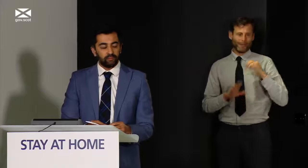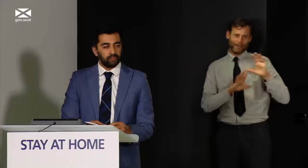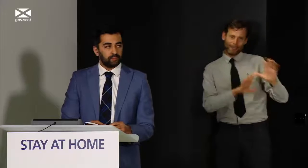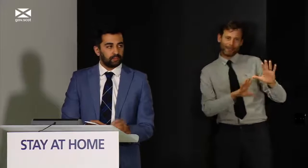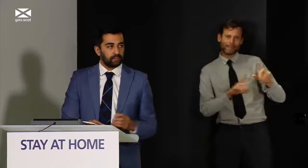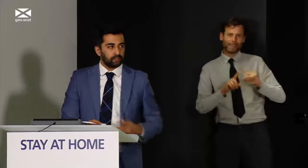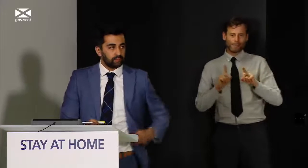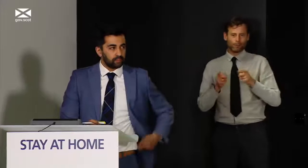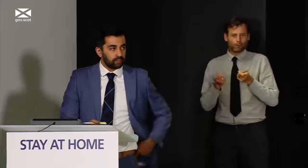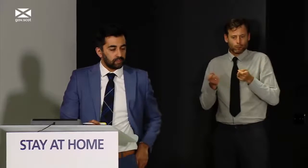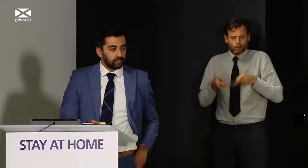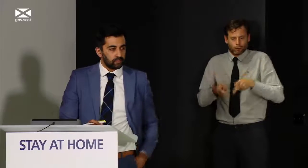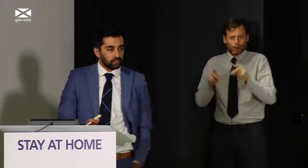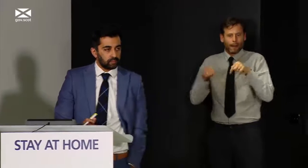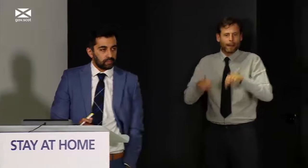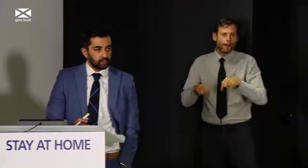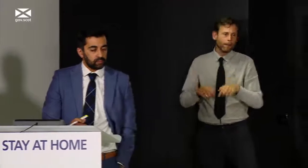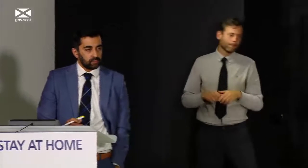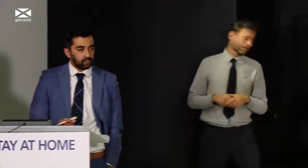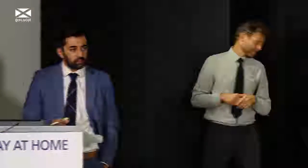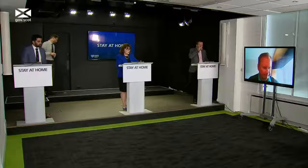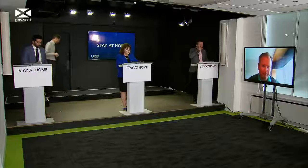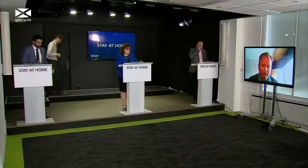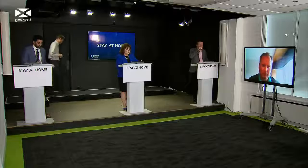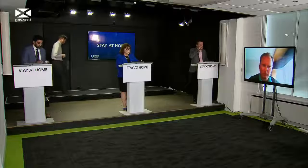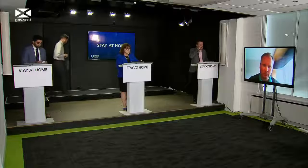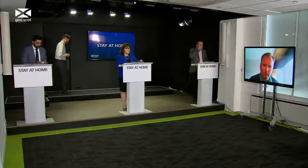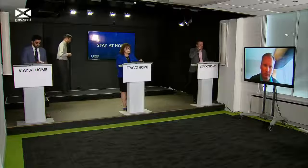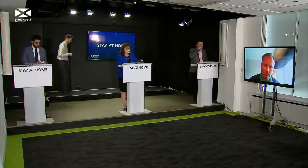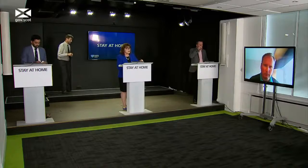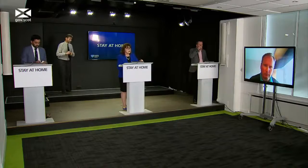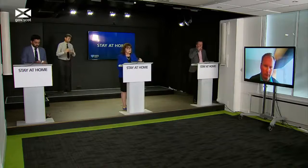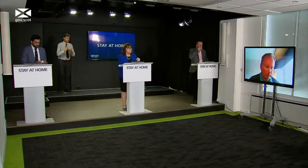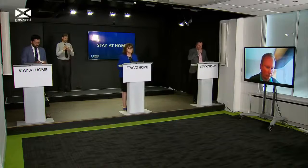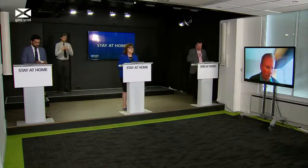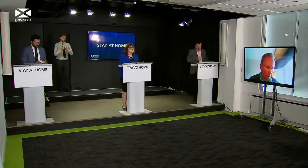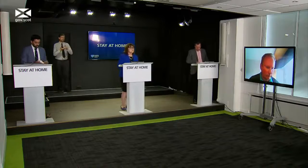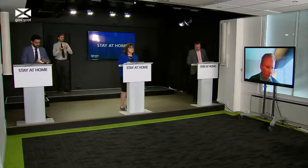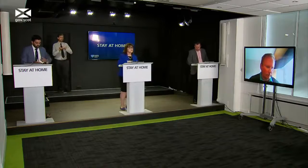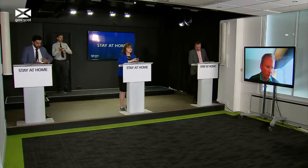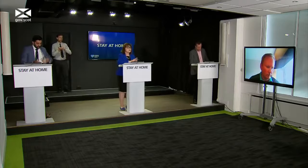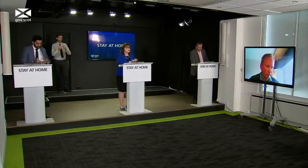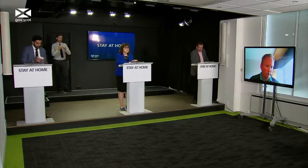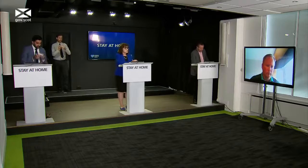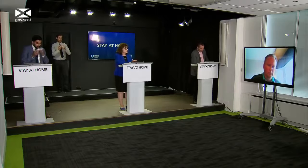fines. Thank you. Next is Rachel Watson from the Daily Mail.